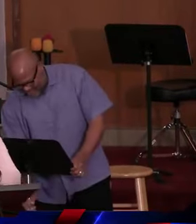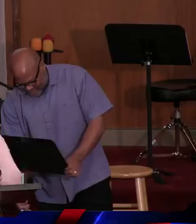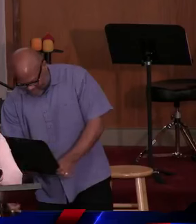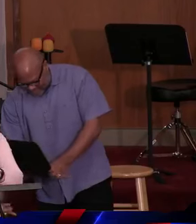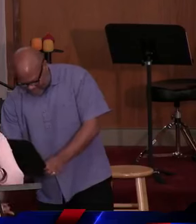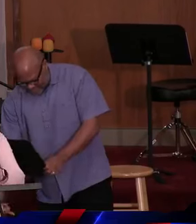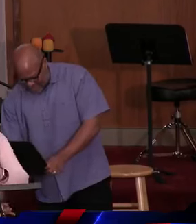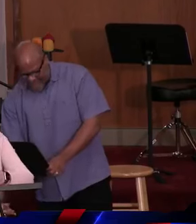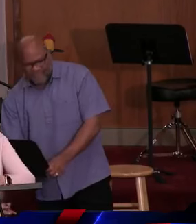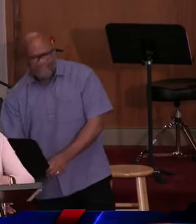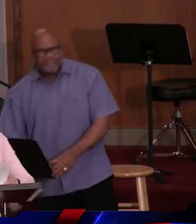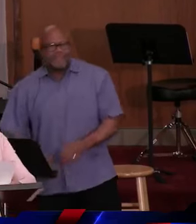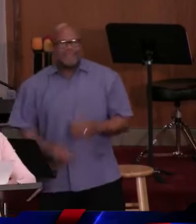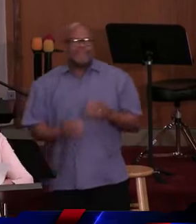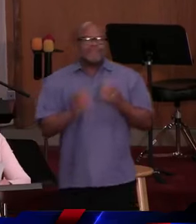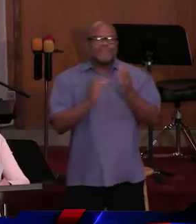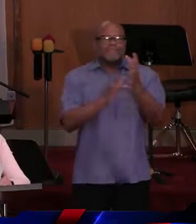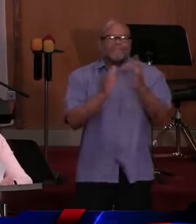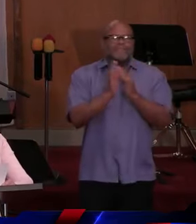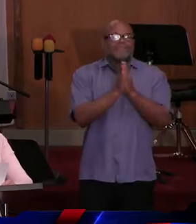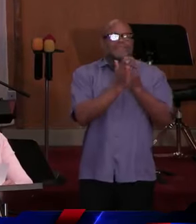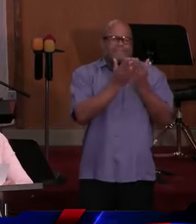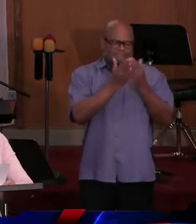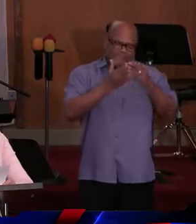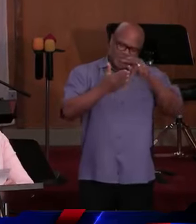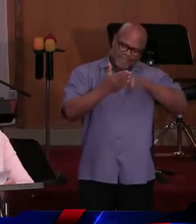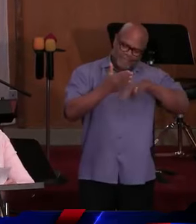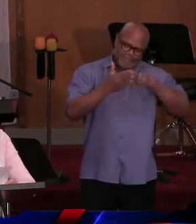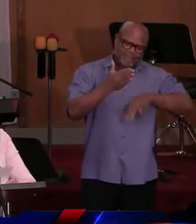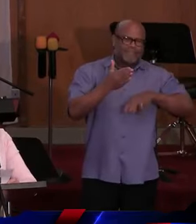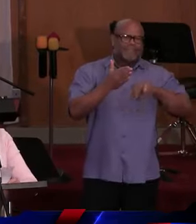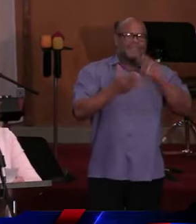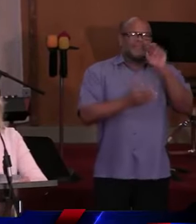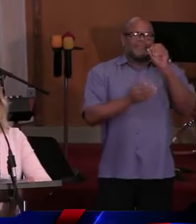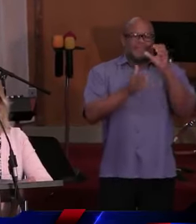I will be reading from Luke